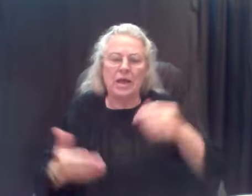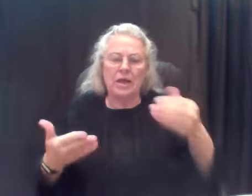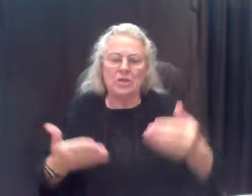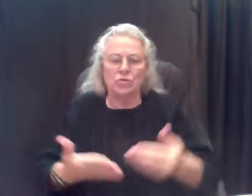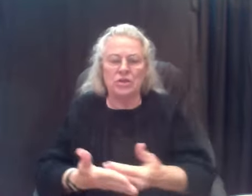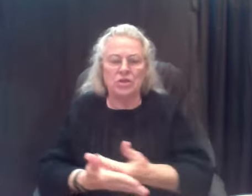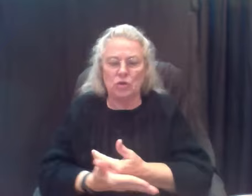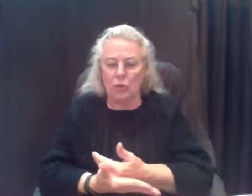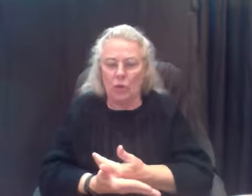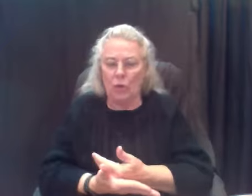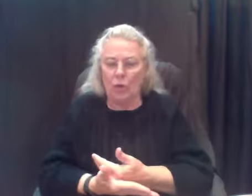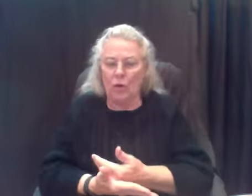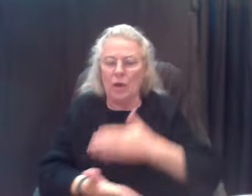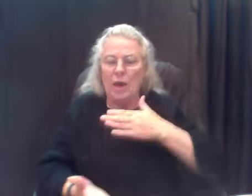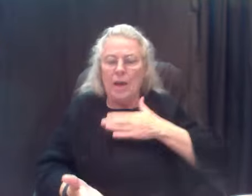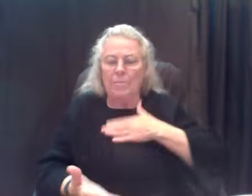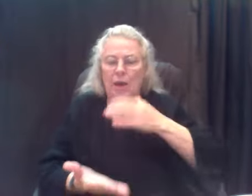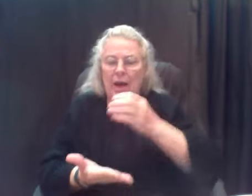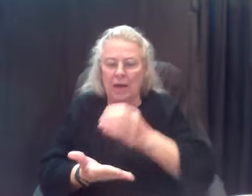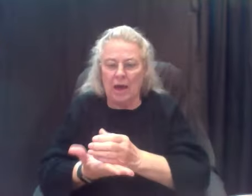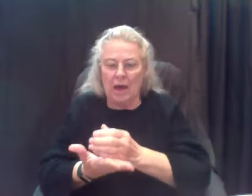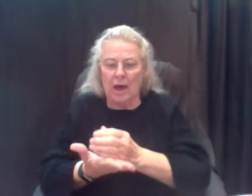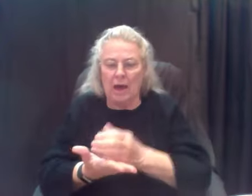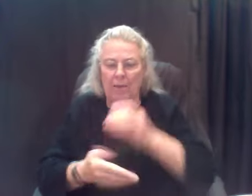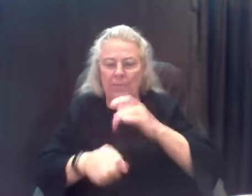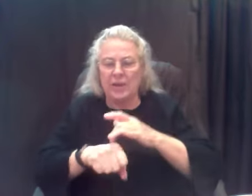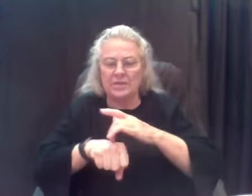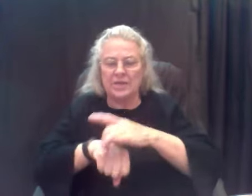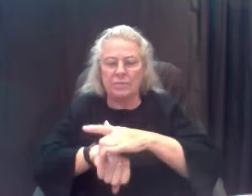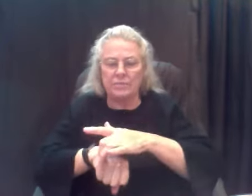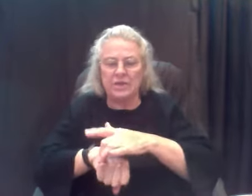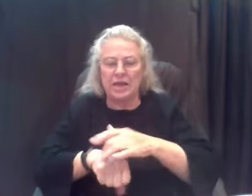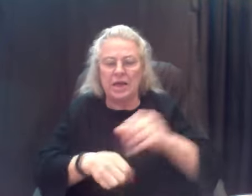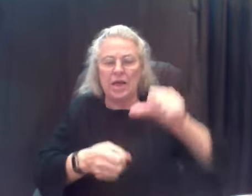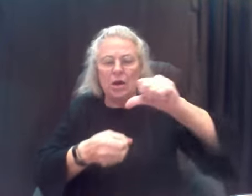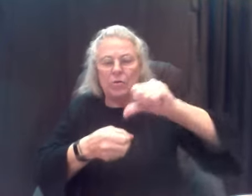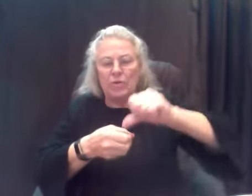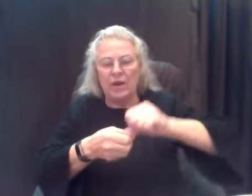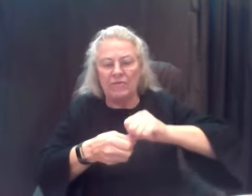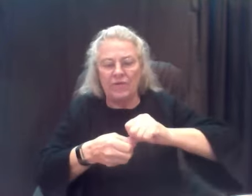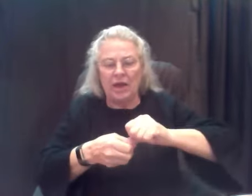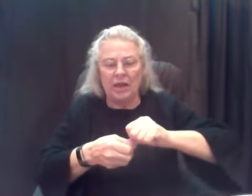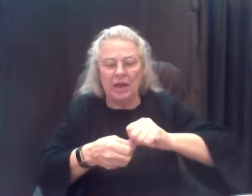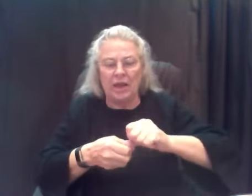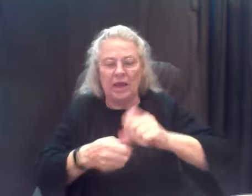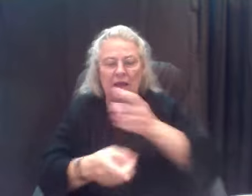needs restored. My cup is empty, refill